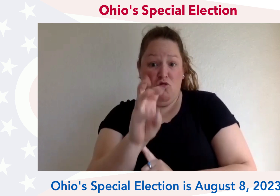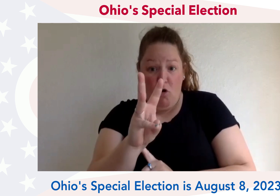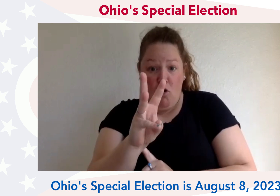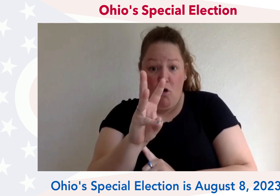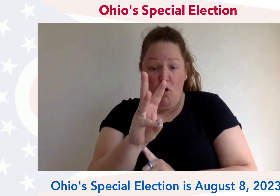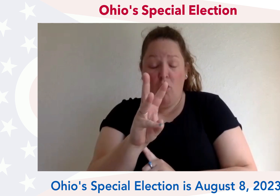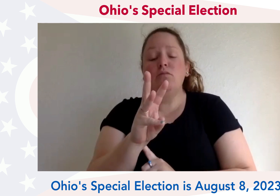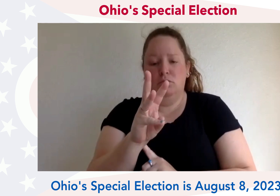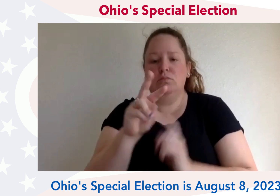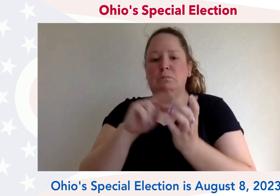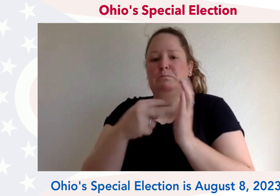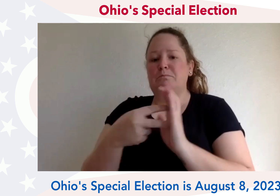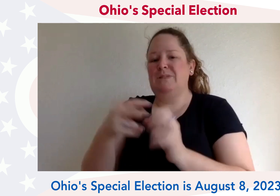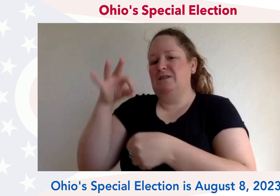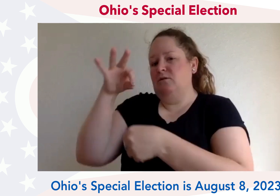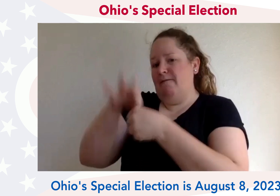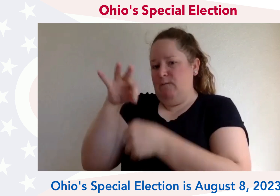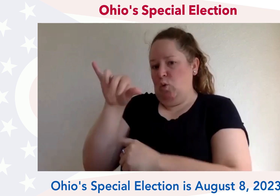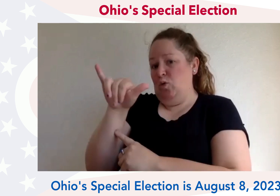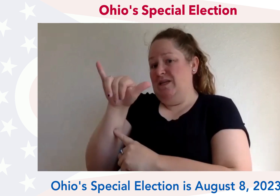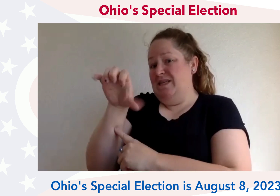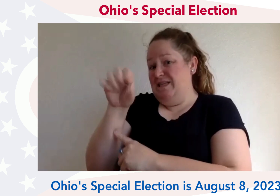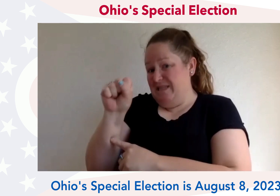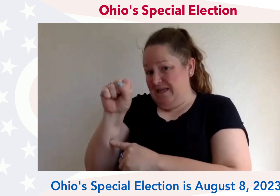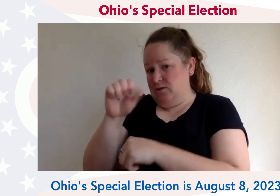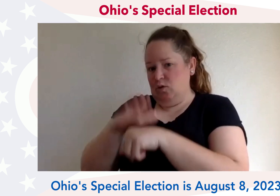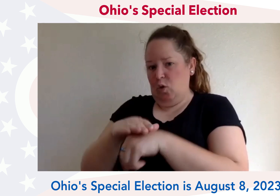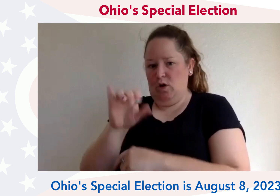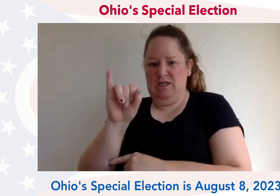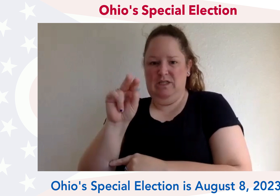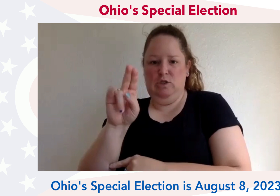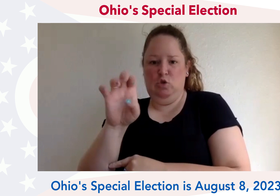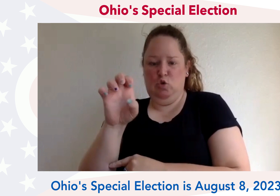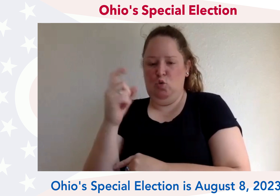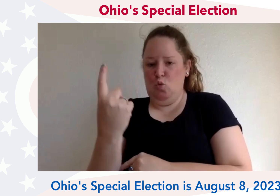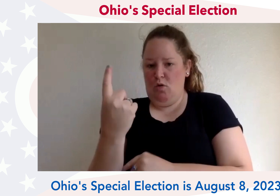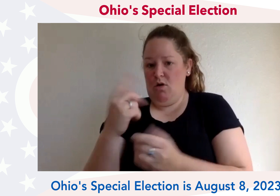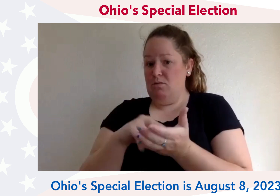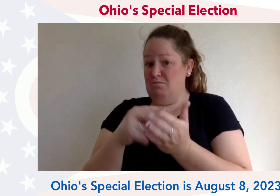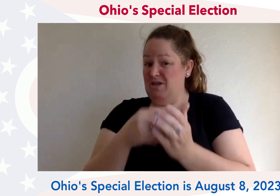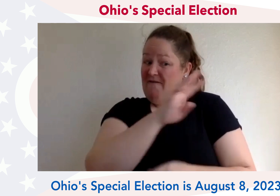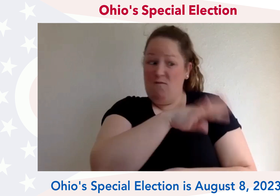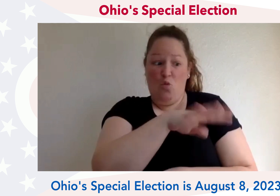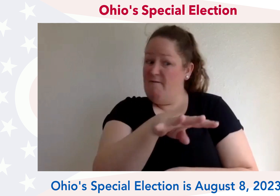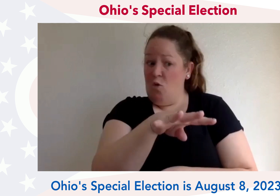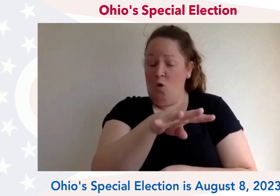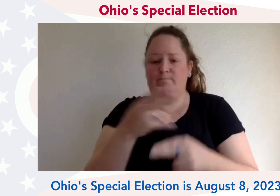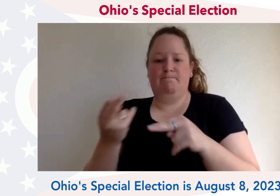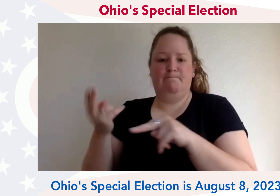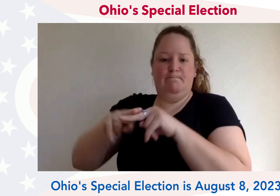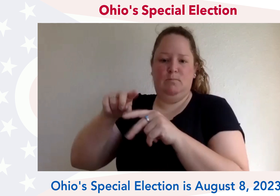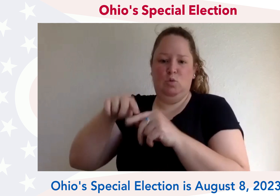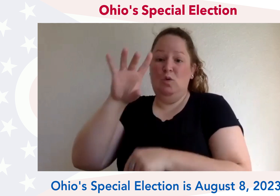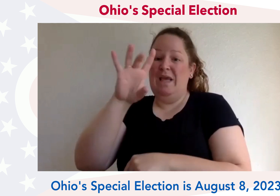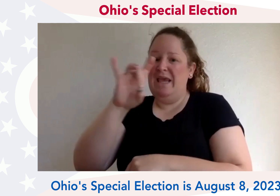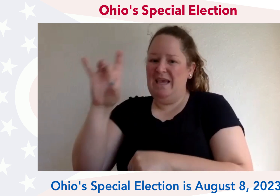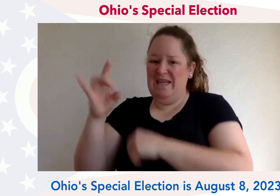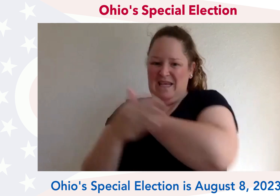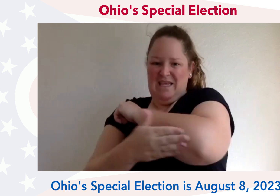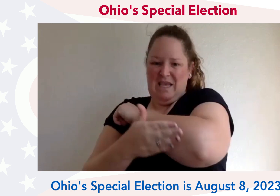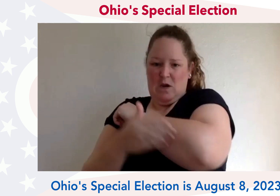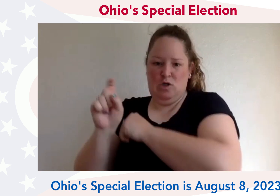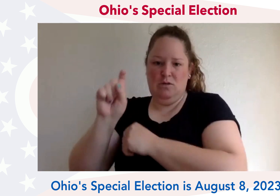If you would like it to be harder to change Ohio law or add an amendment, then you would need to